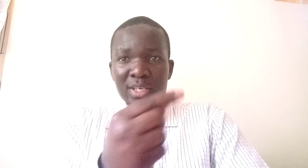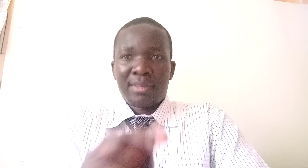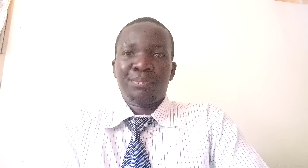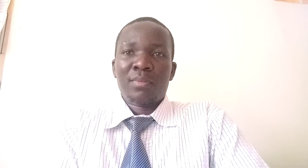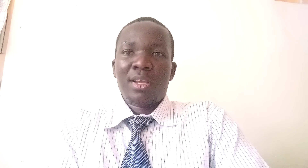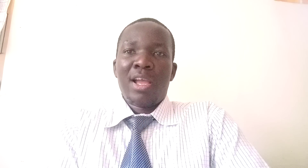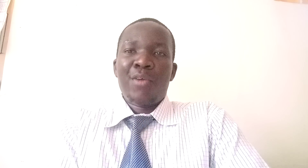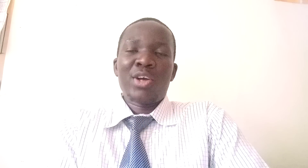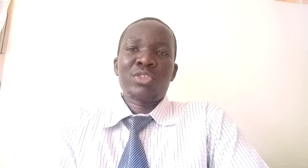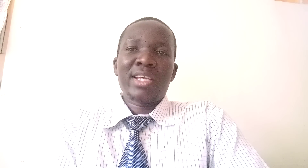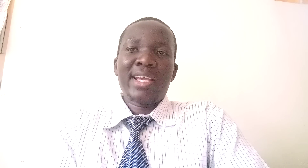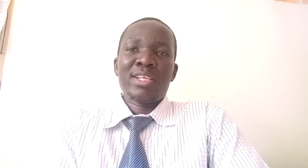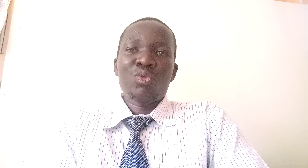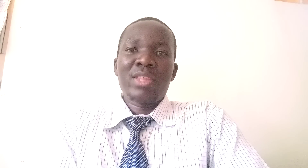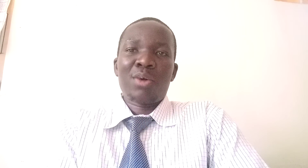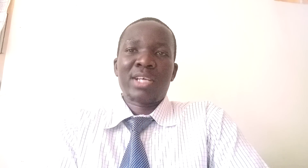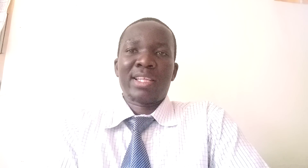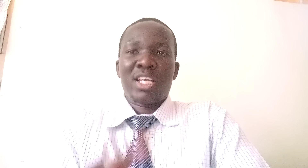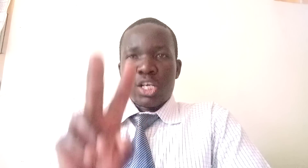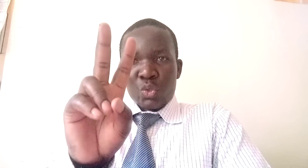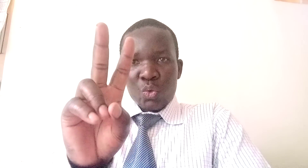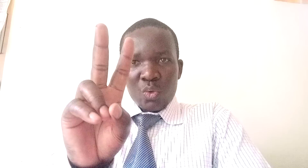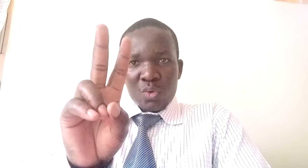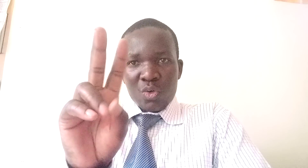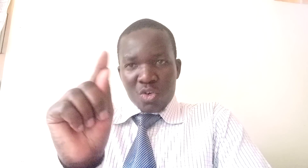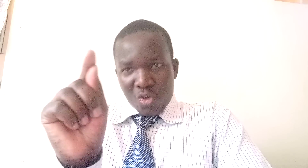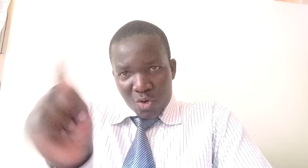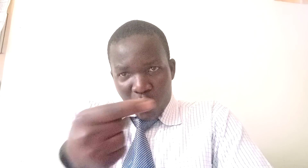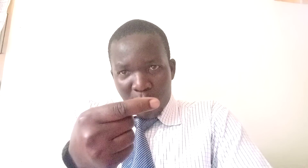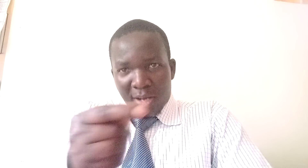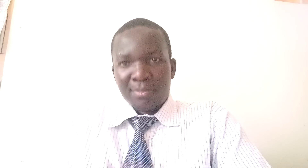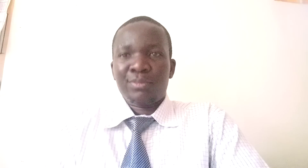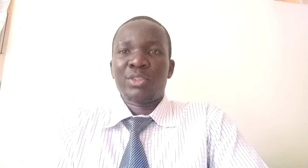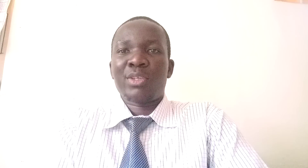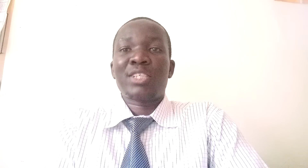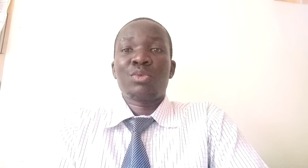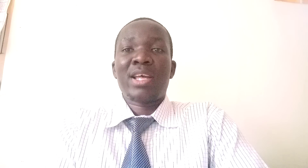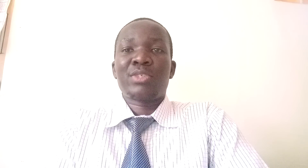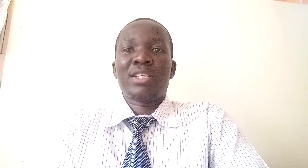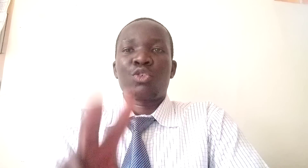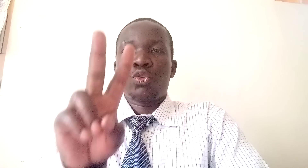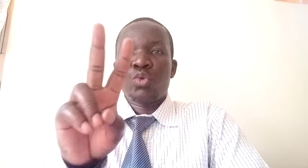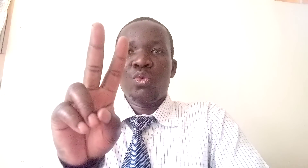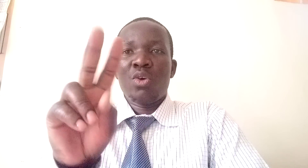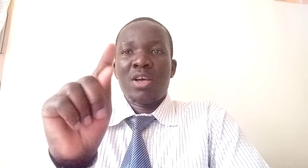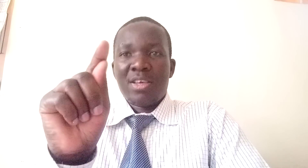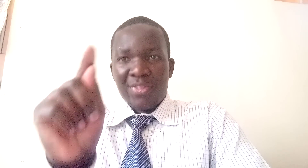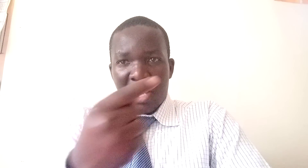1000. If you want to say 2000, 2, comma. So that's 2000. So